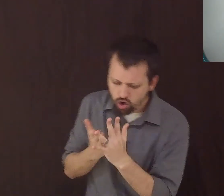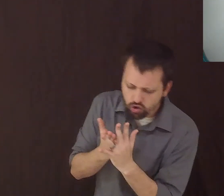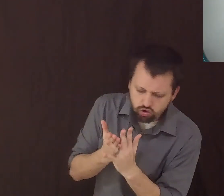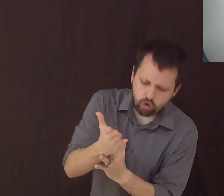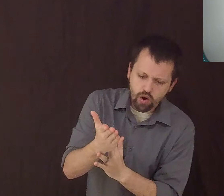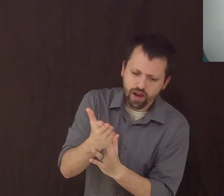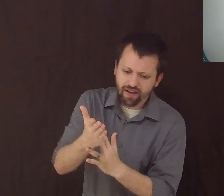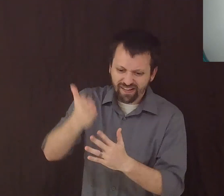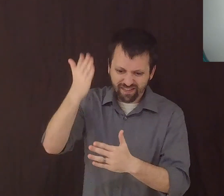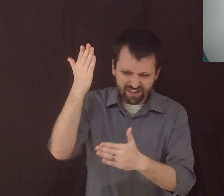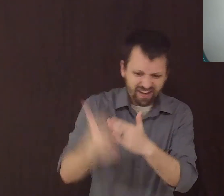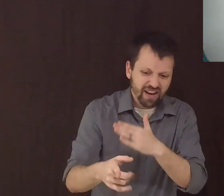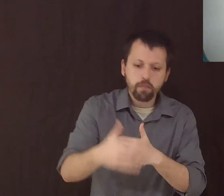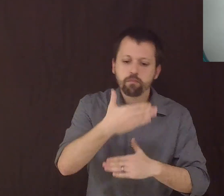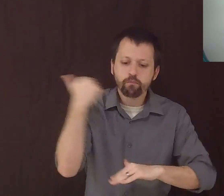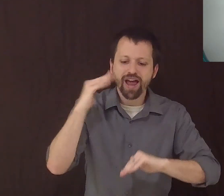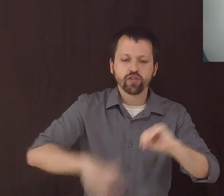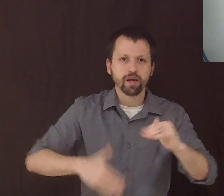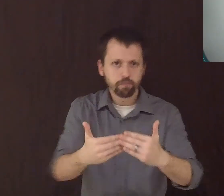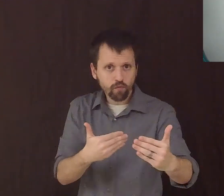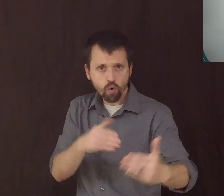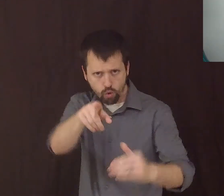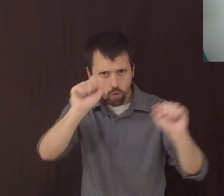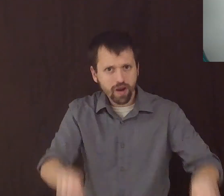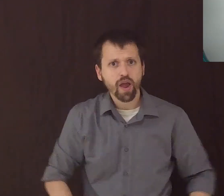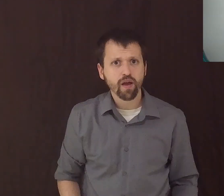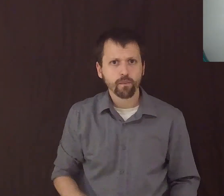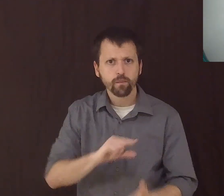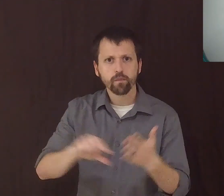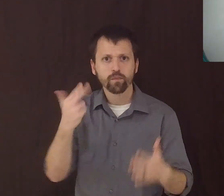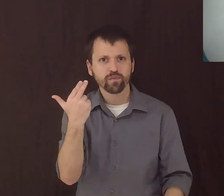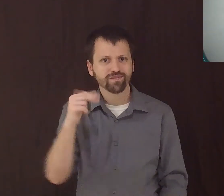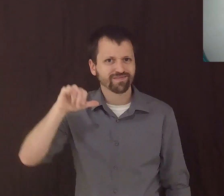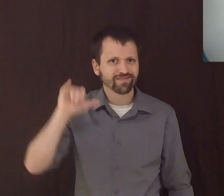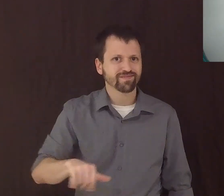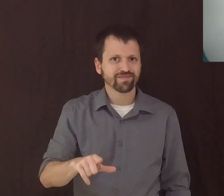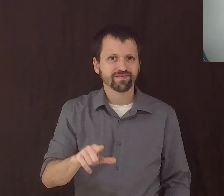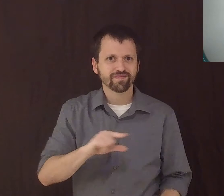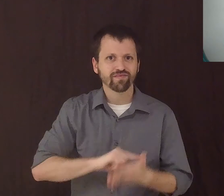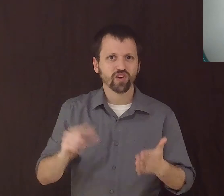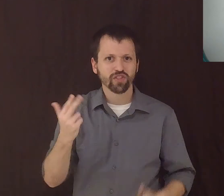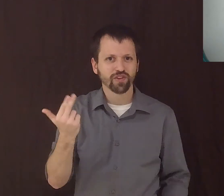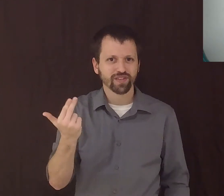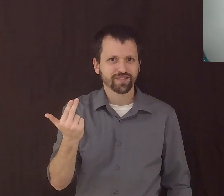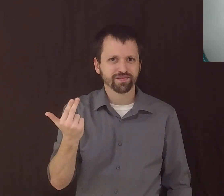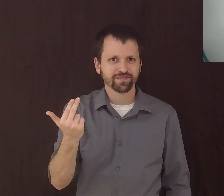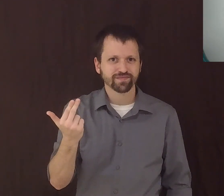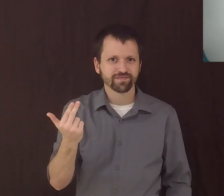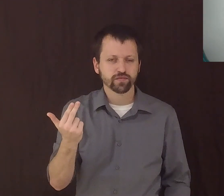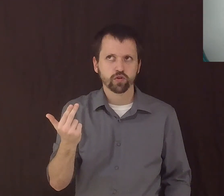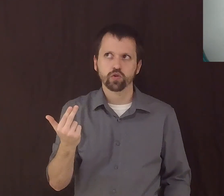thing stronger than when you went into it. And that's what verse 13 is all about. And so let's look at it. Verse number